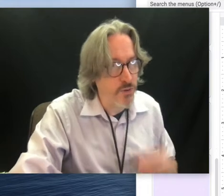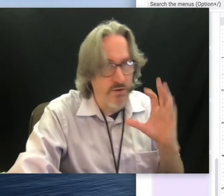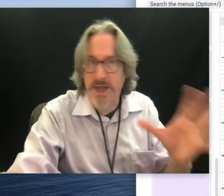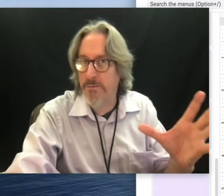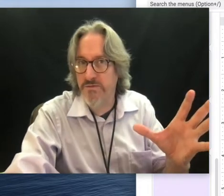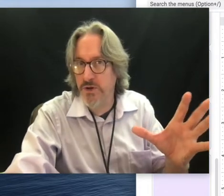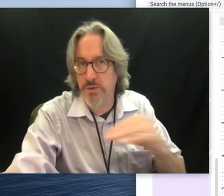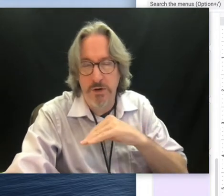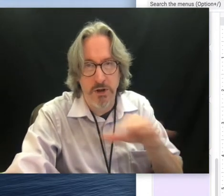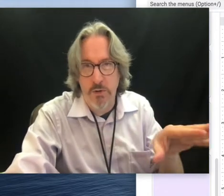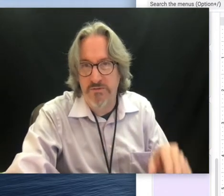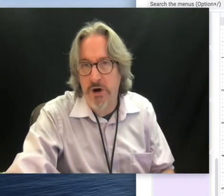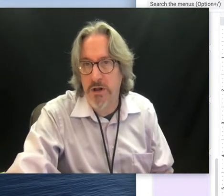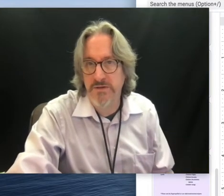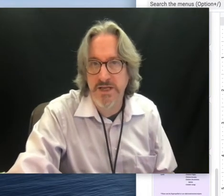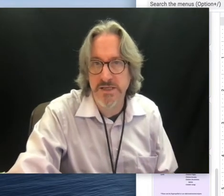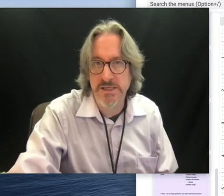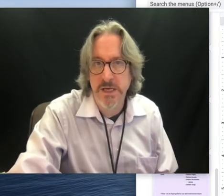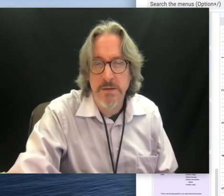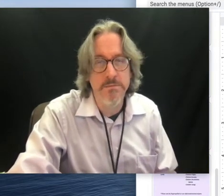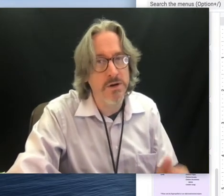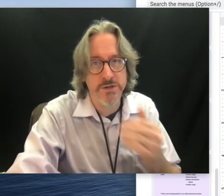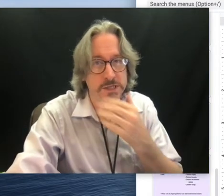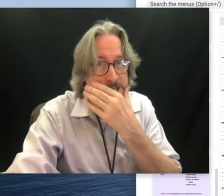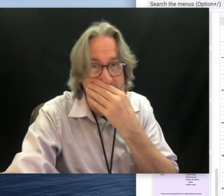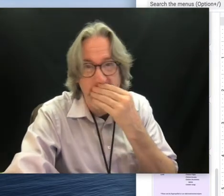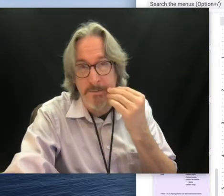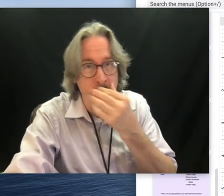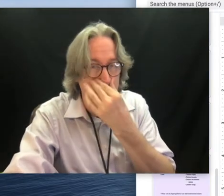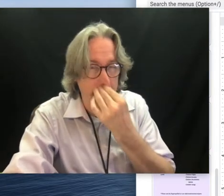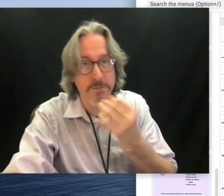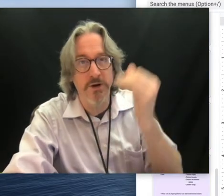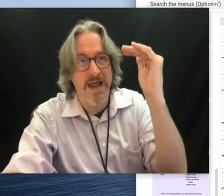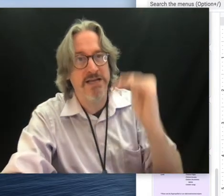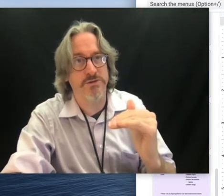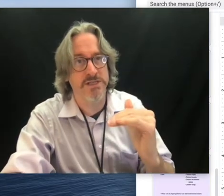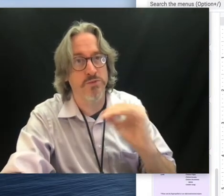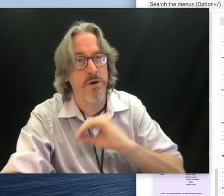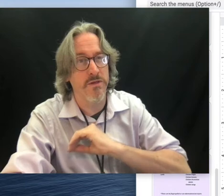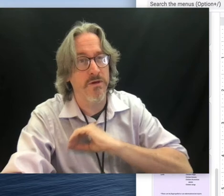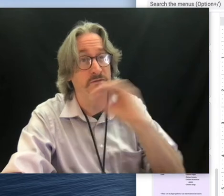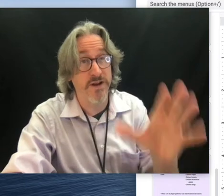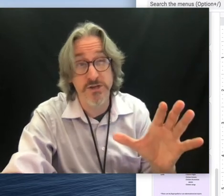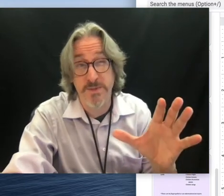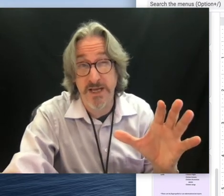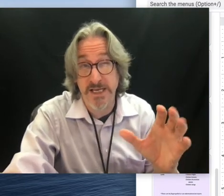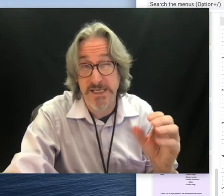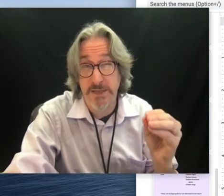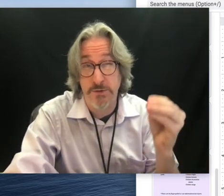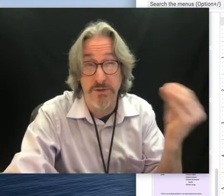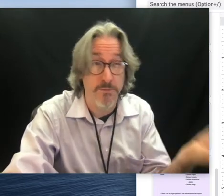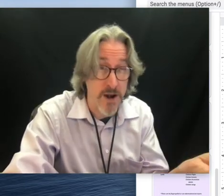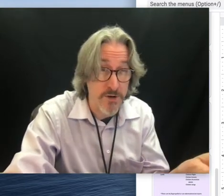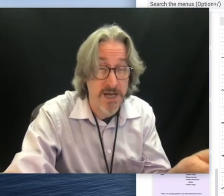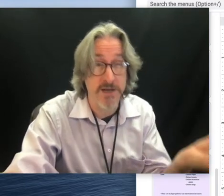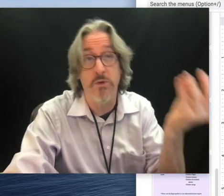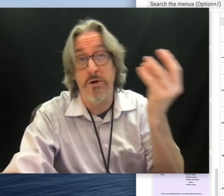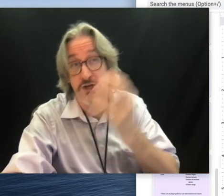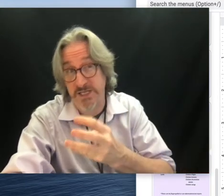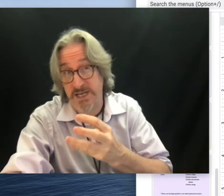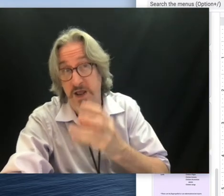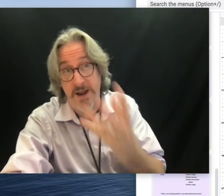I'll do a vocab review where I'll go over all of these. There's a ton of them. I'm trying to put in asterisks where the fingerspelling is either the primary